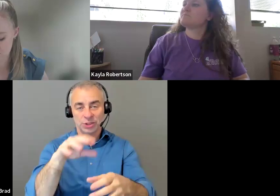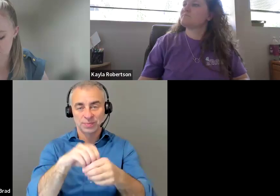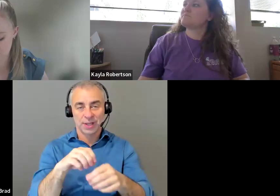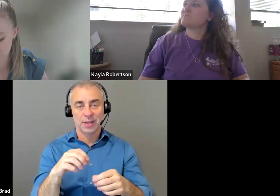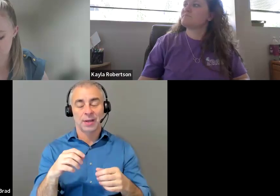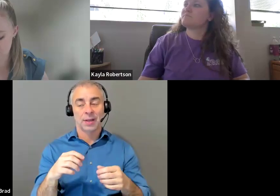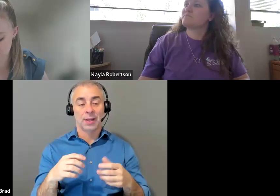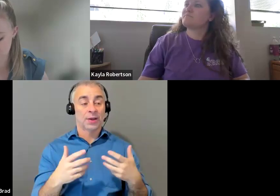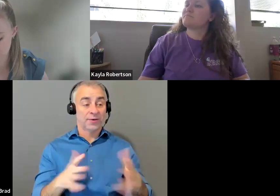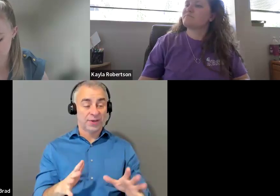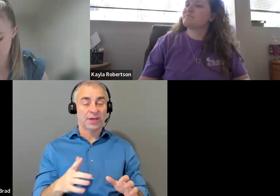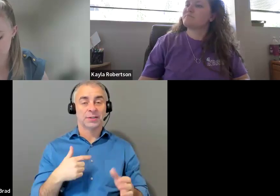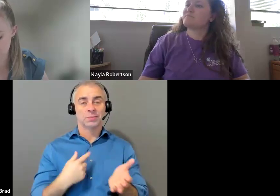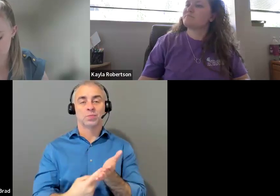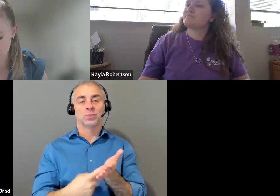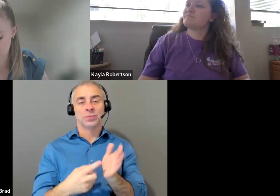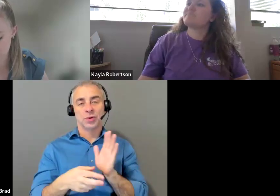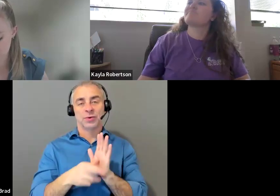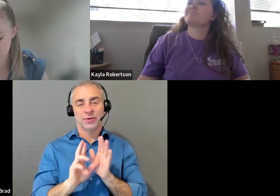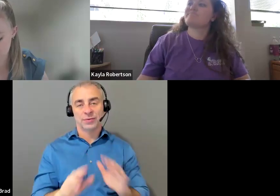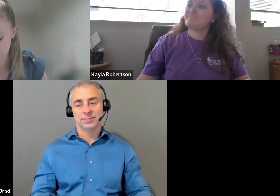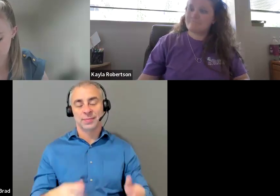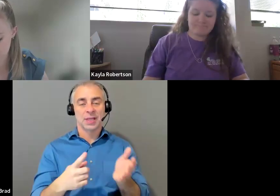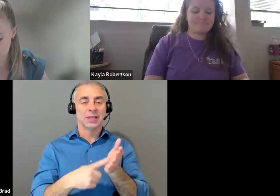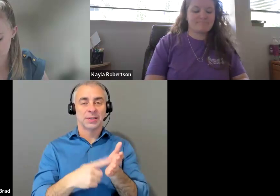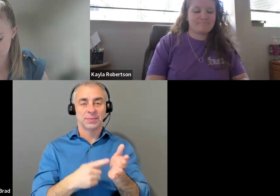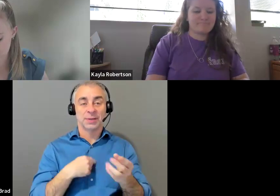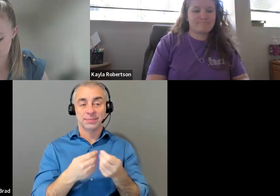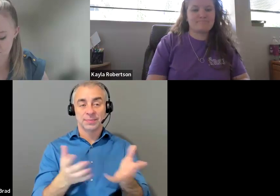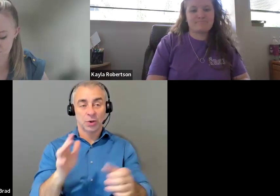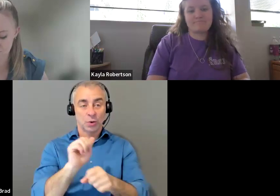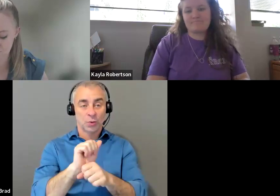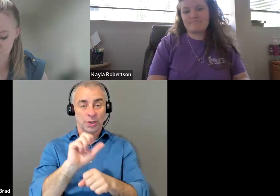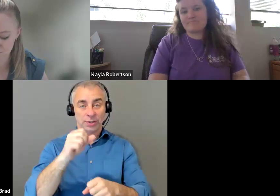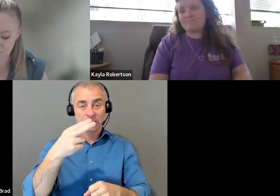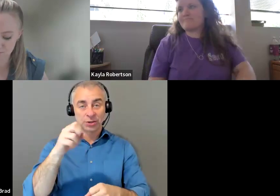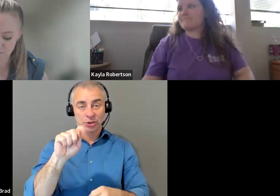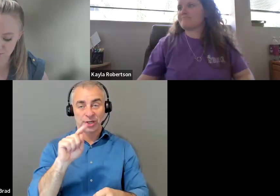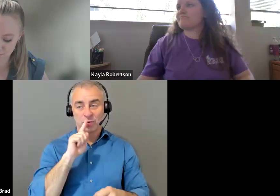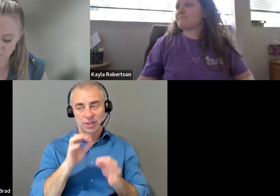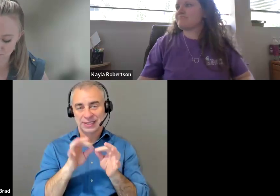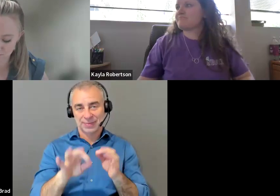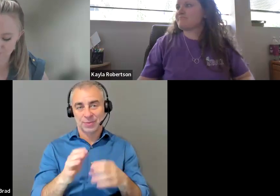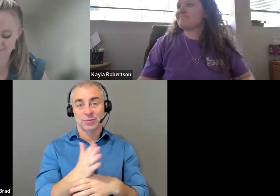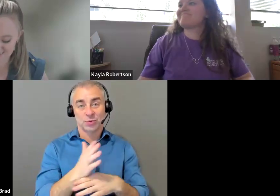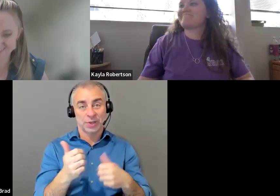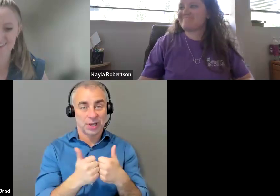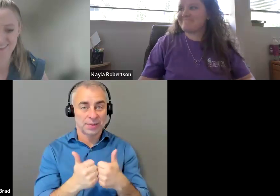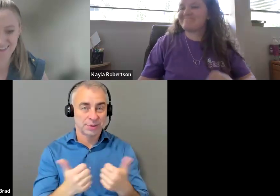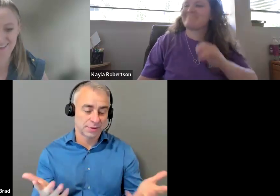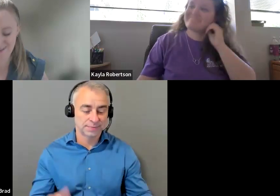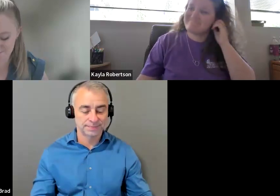at the end. Sometimes there's like a worksheet in between, a very simple worksheet so that it's